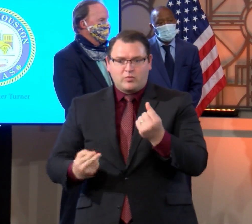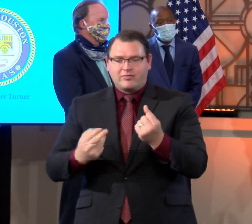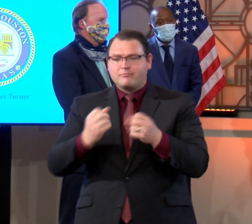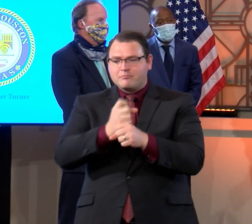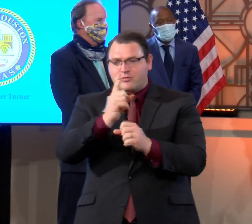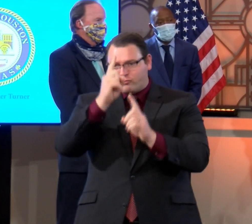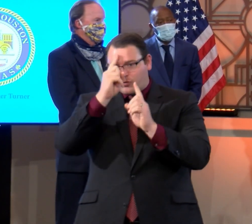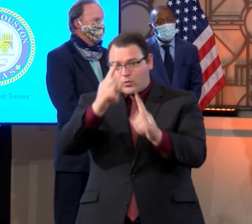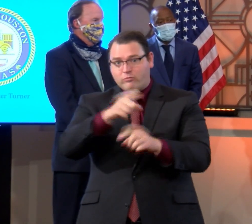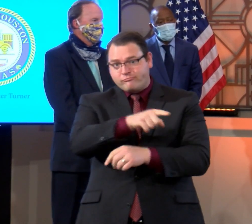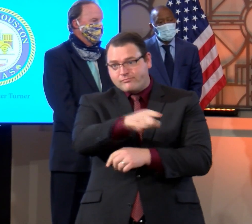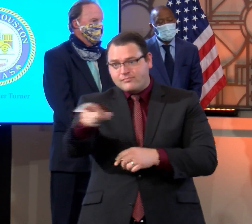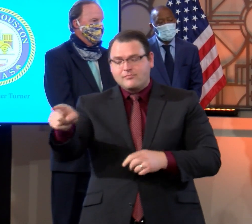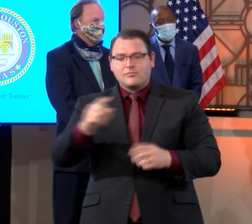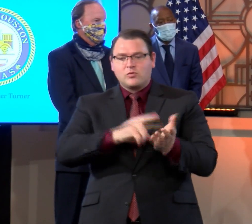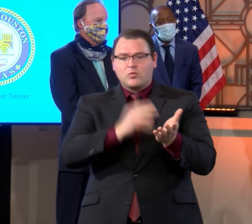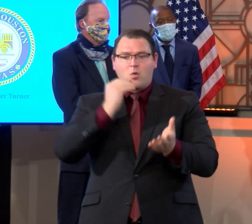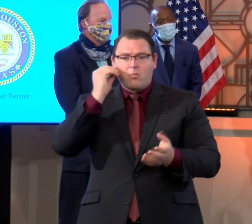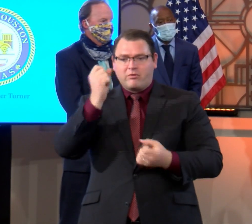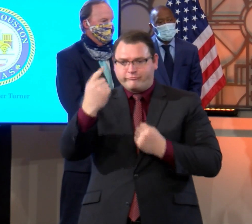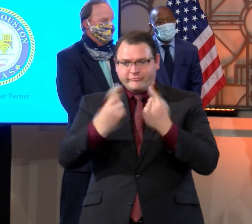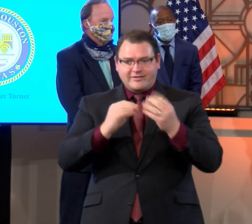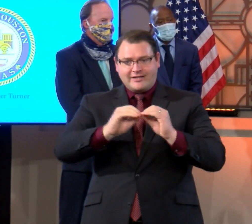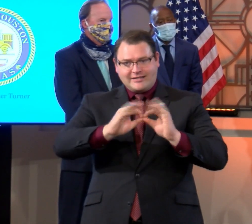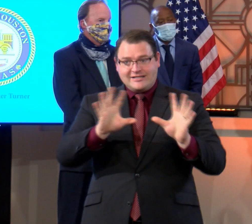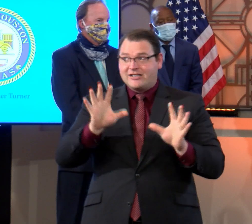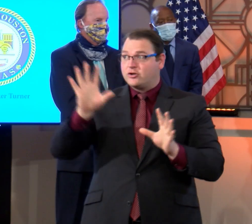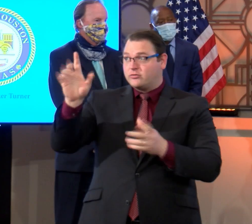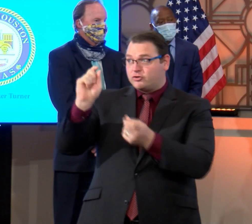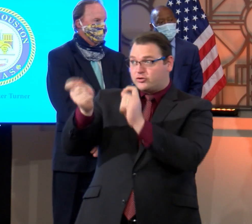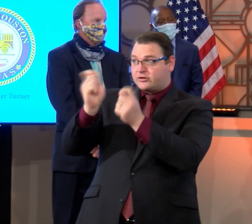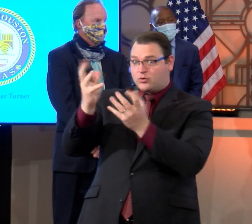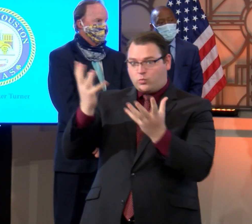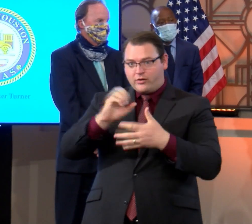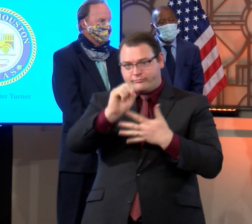and especially when the changes occur, to make sure that we brought their attention to those.